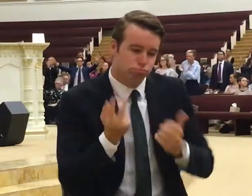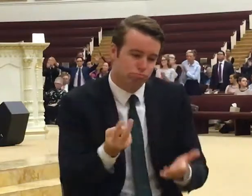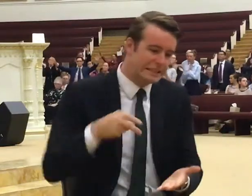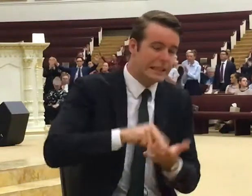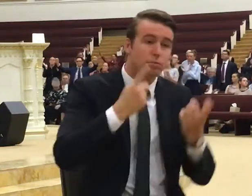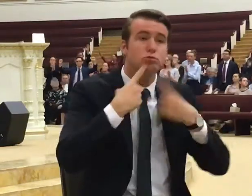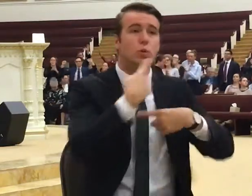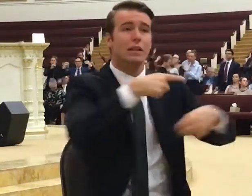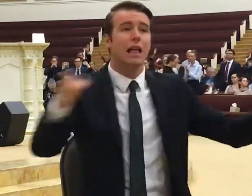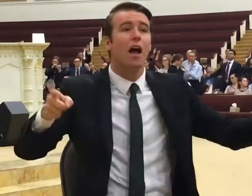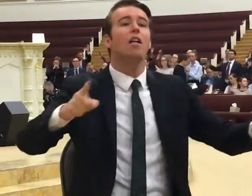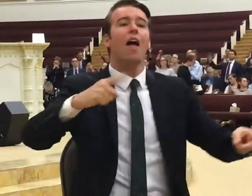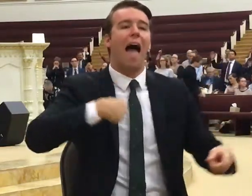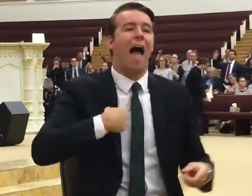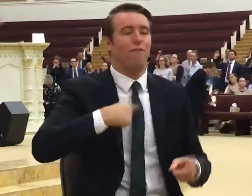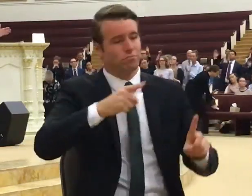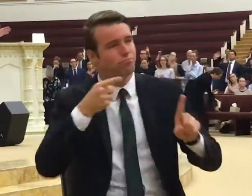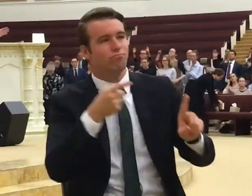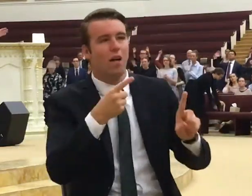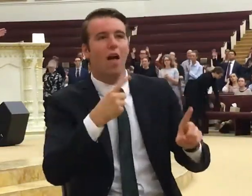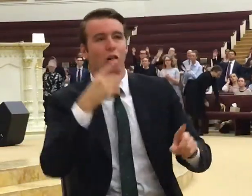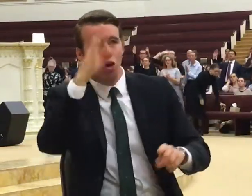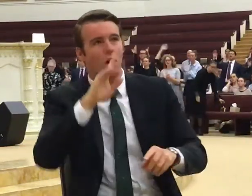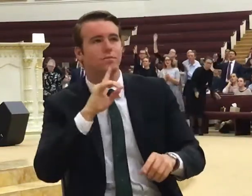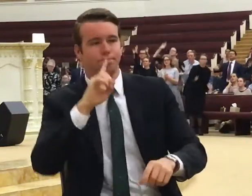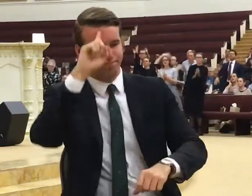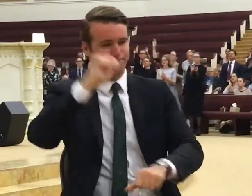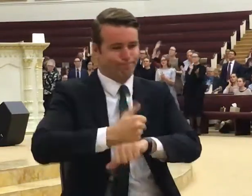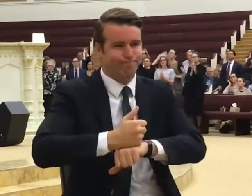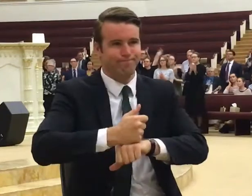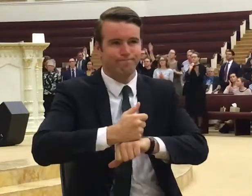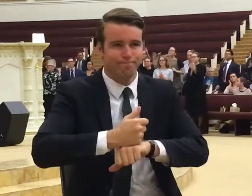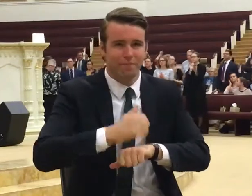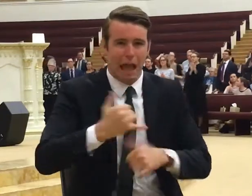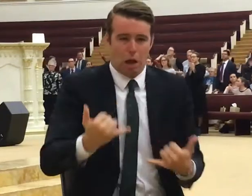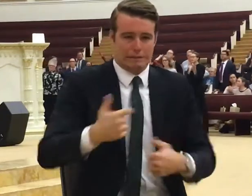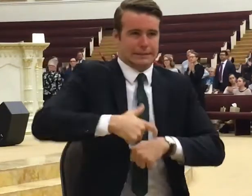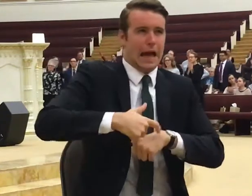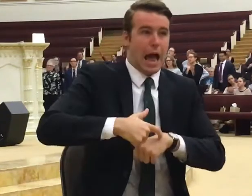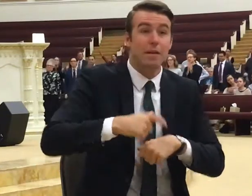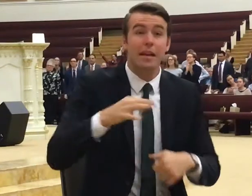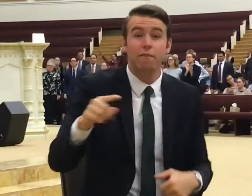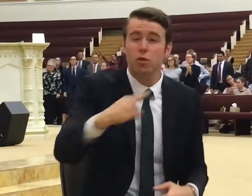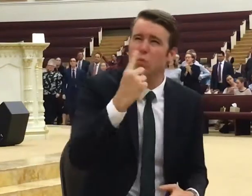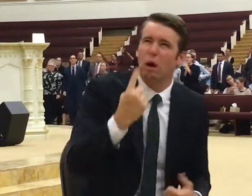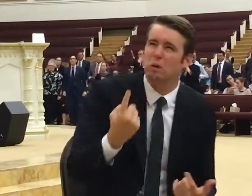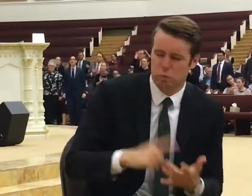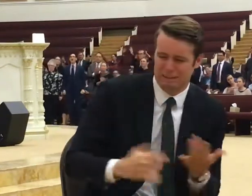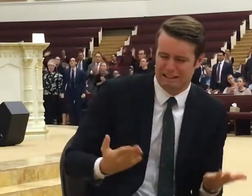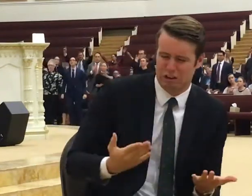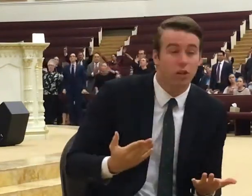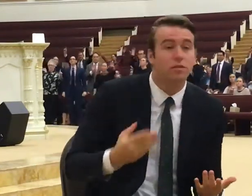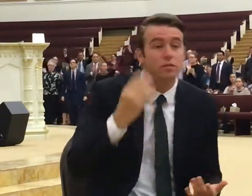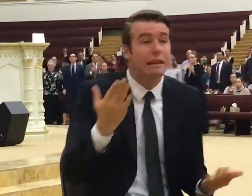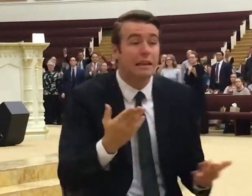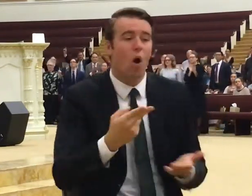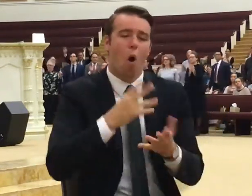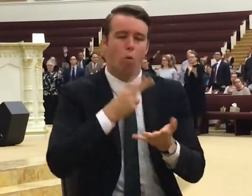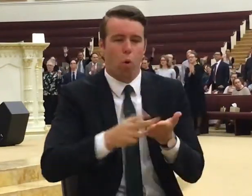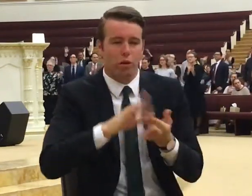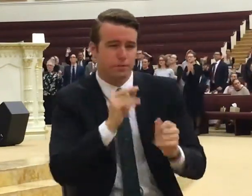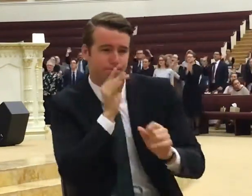and declare the whole counsel of God. In case you're wondering, you're in a one God tongue talking